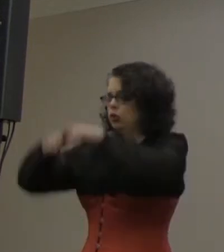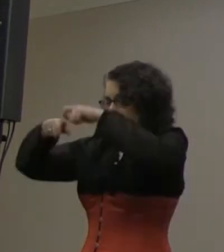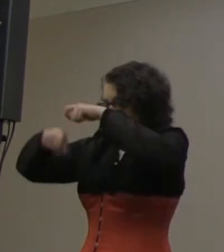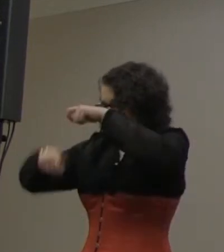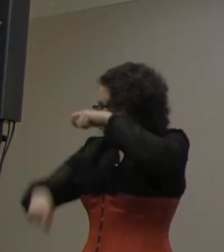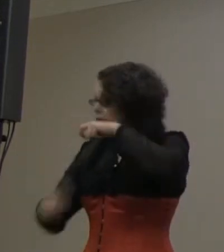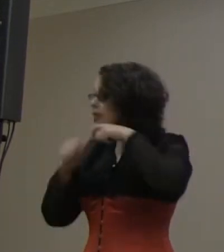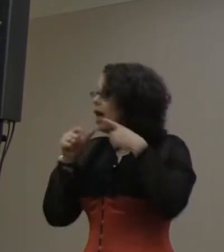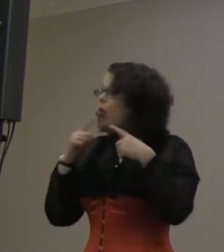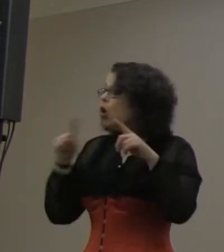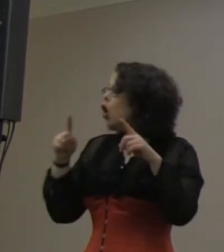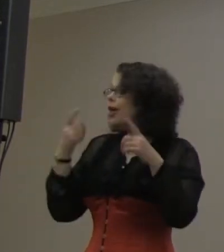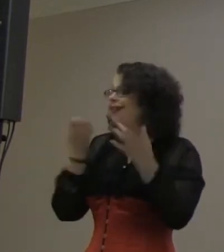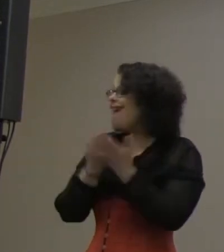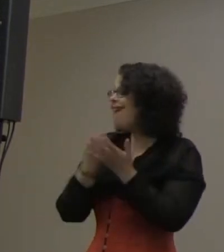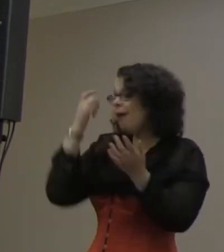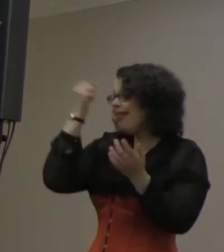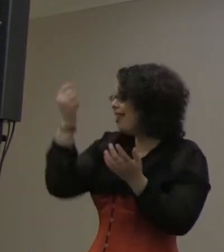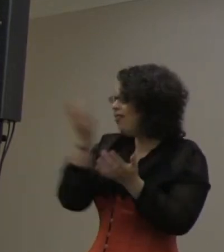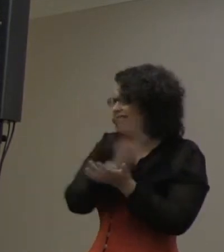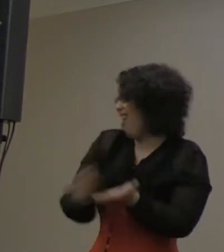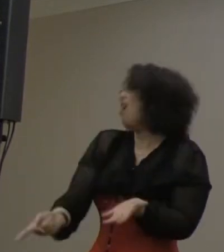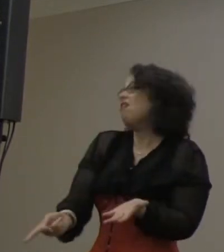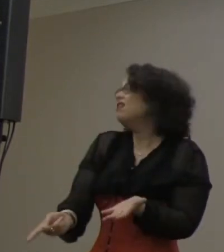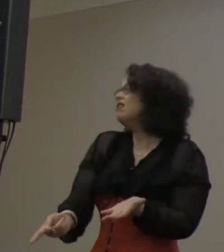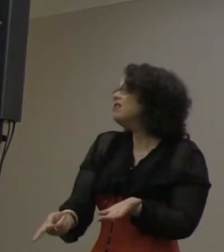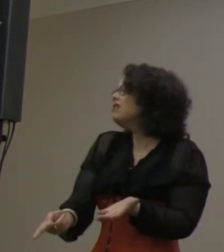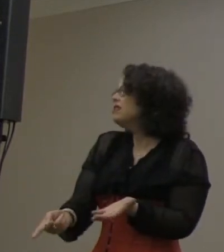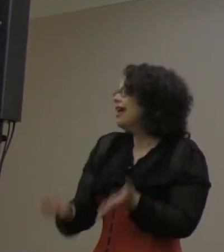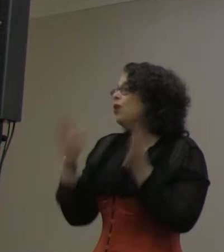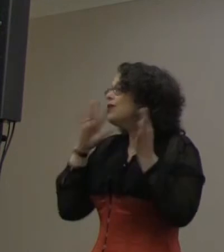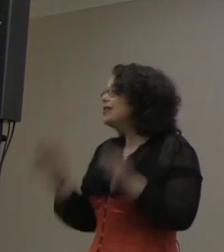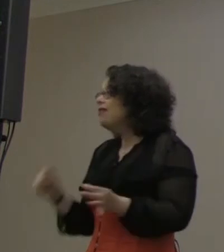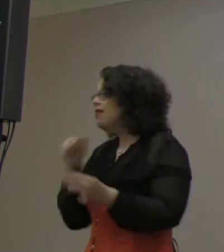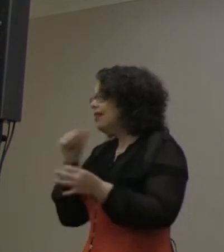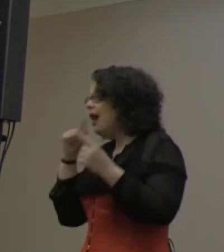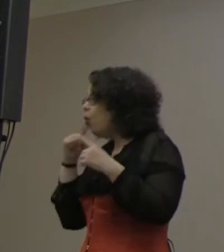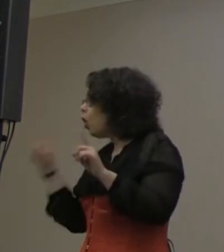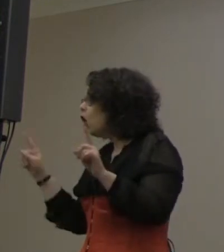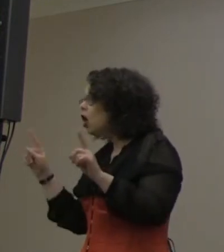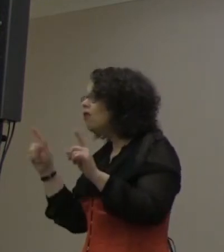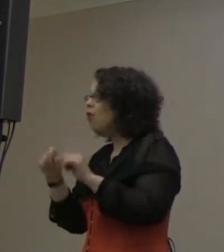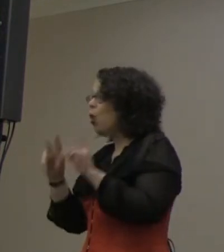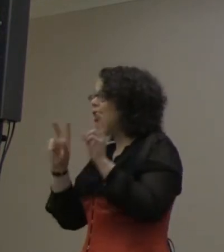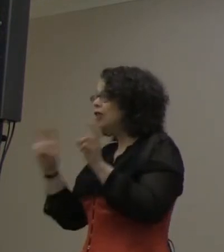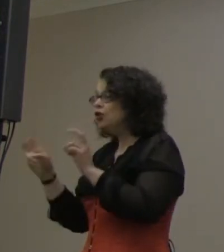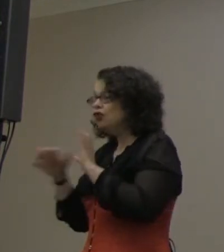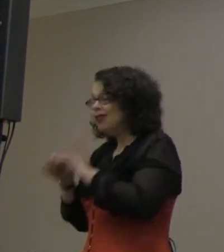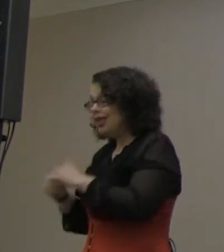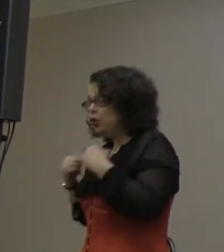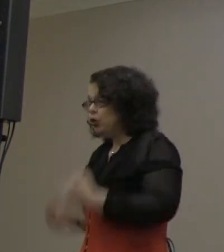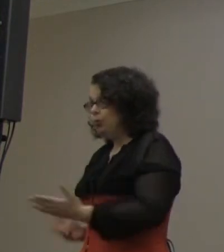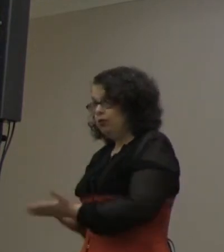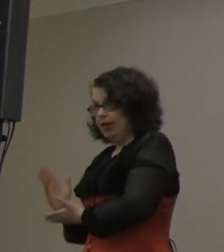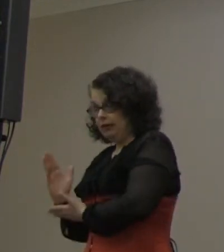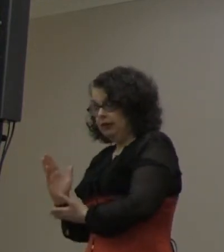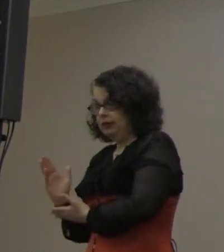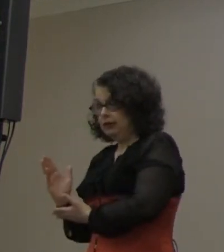Trickle-down didn't work as an economic theory, and it certainly won't work across issues of human